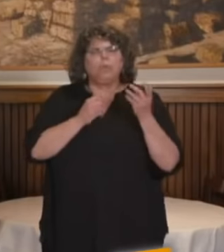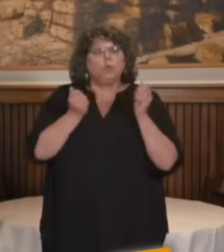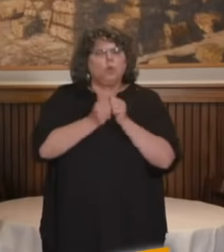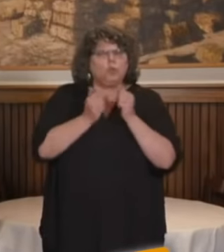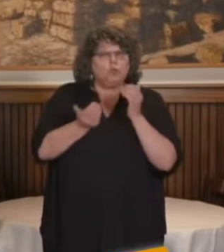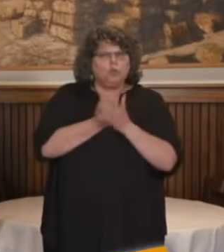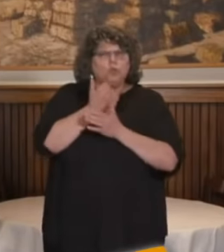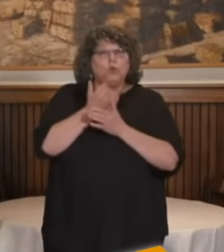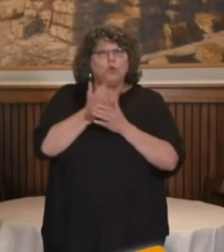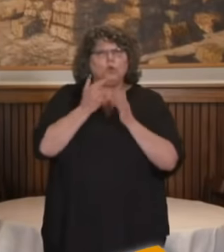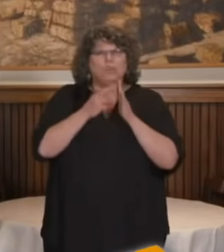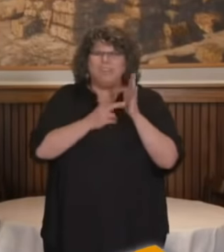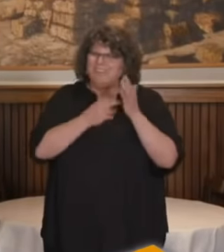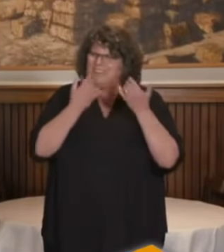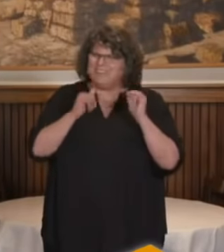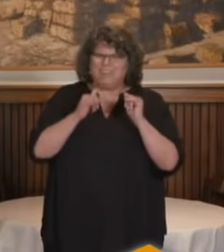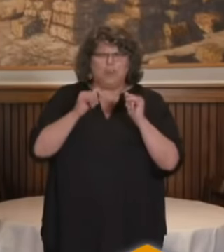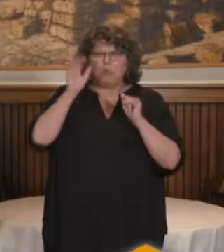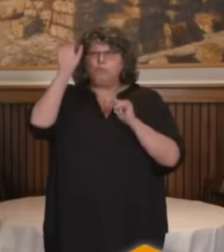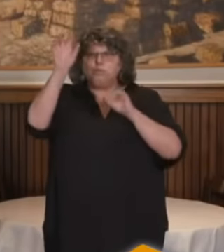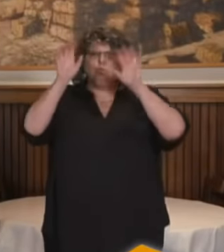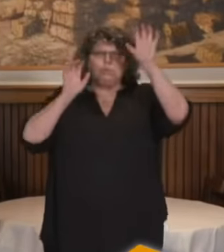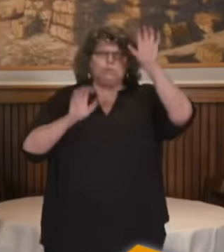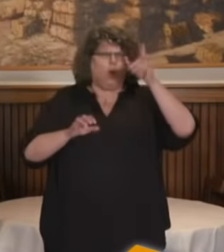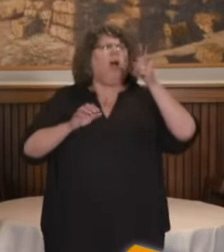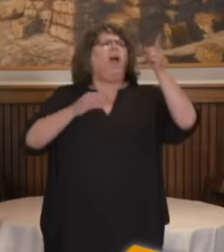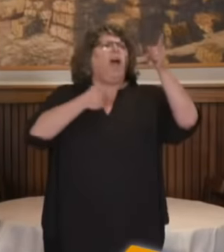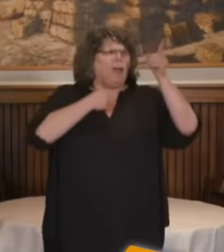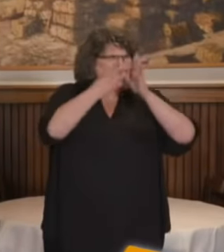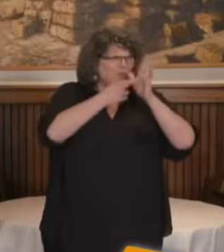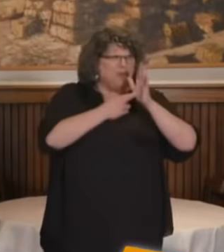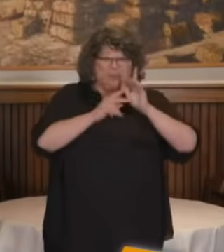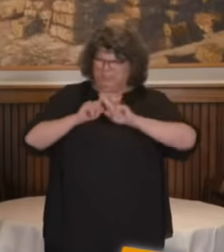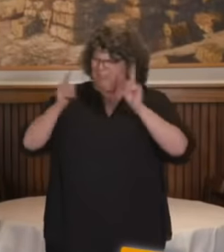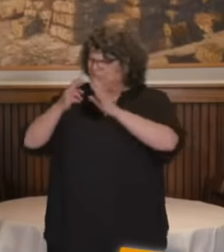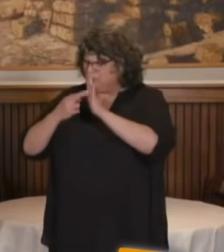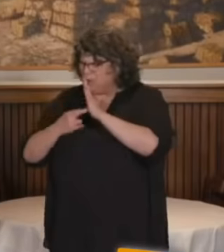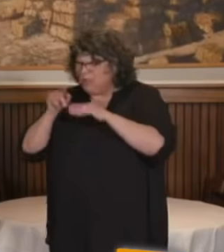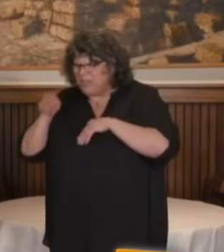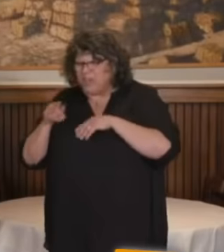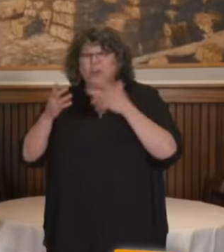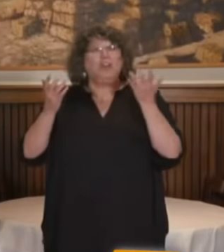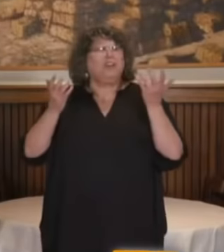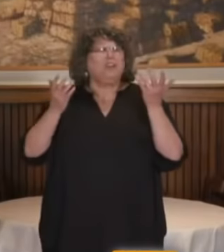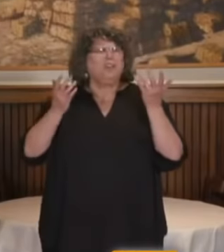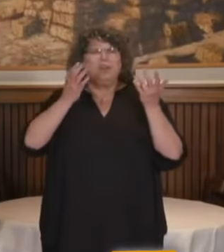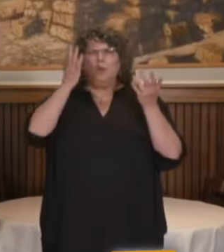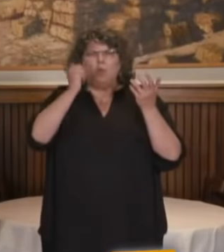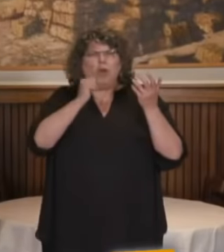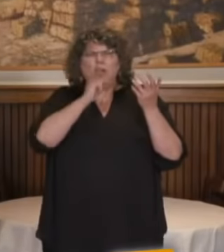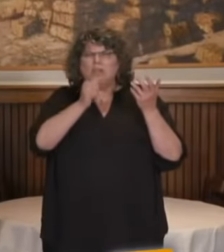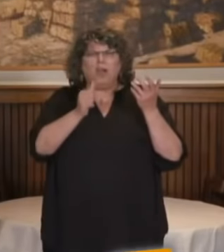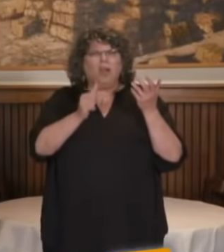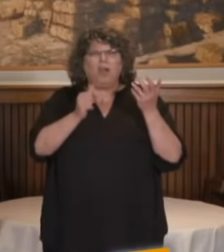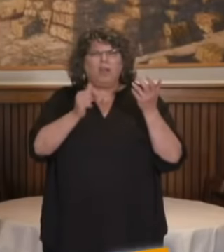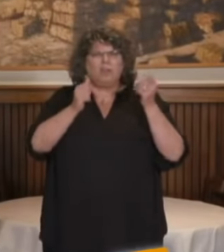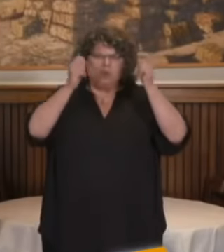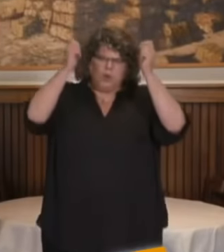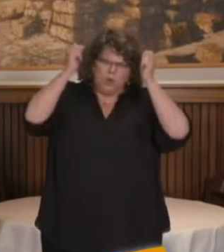leaves us in a sort of patchwork situation where some counties have one thing, some have another, some have to apply. Why not move